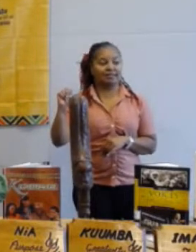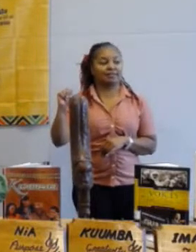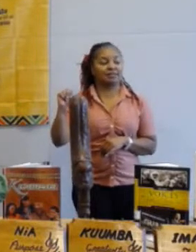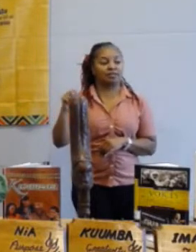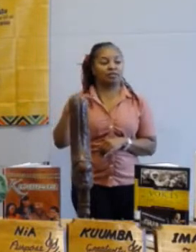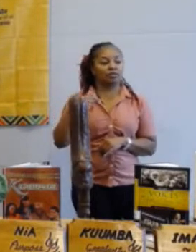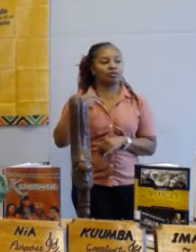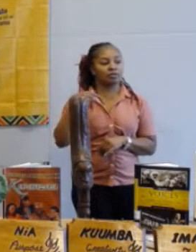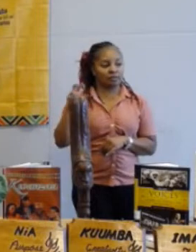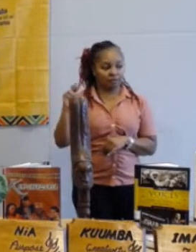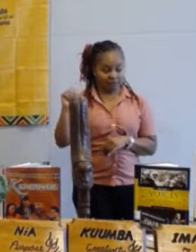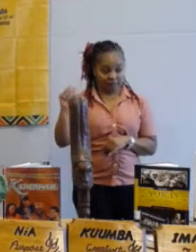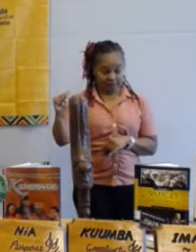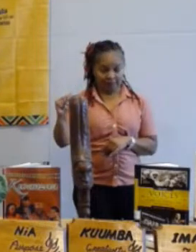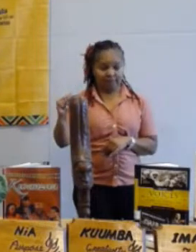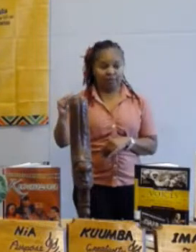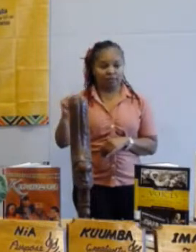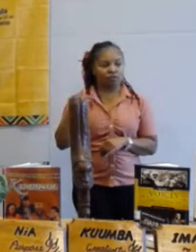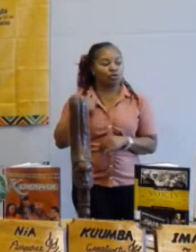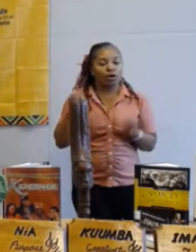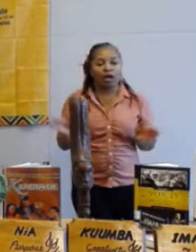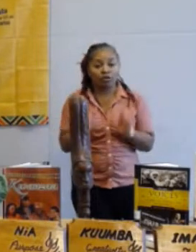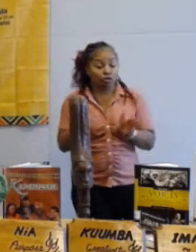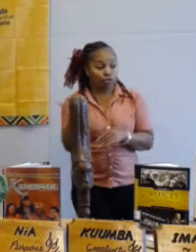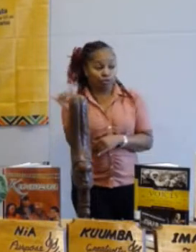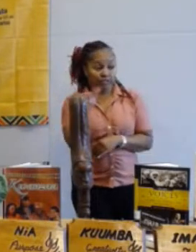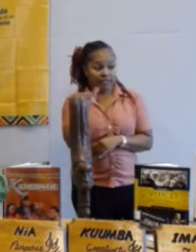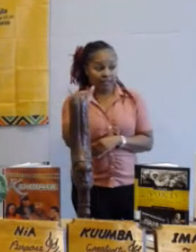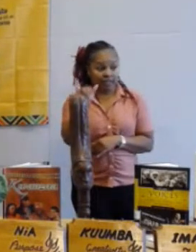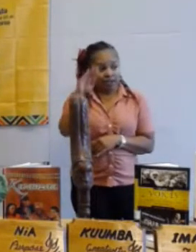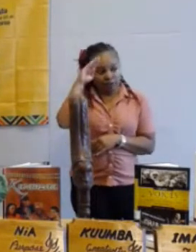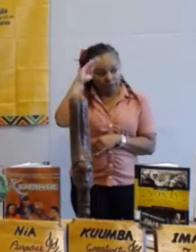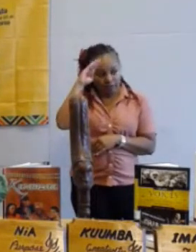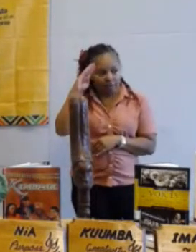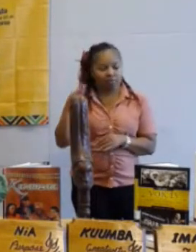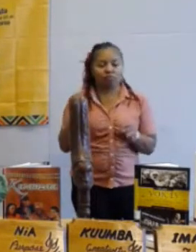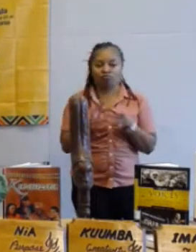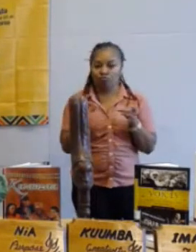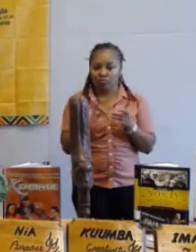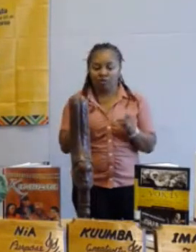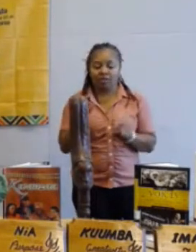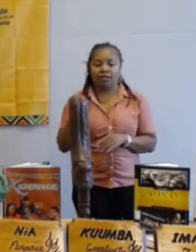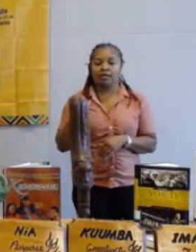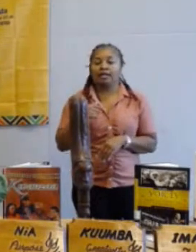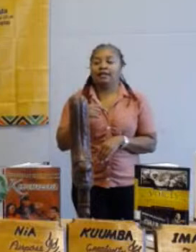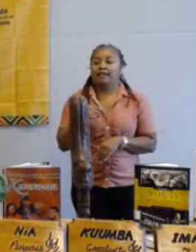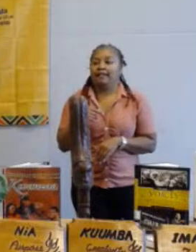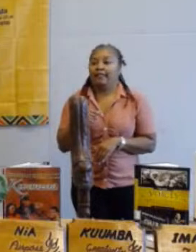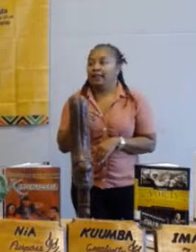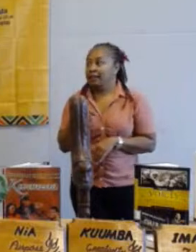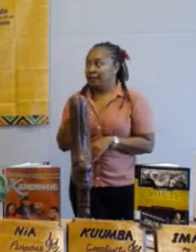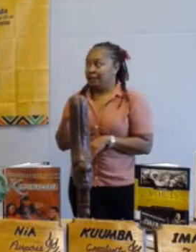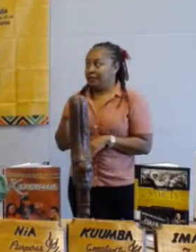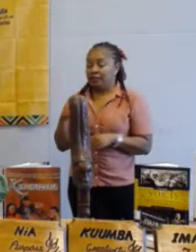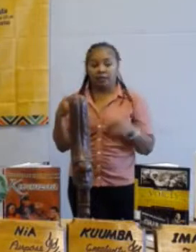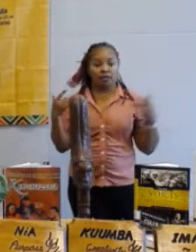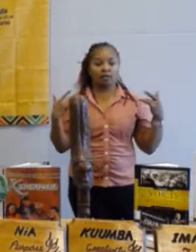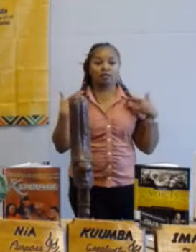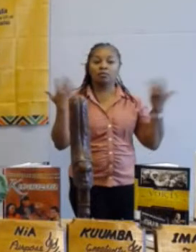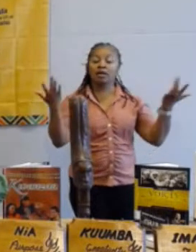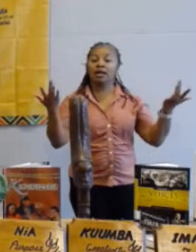home. So back again, everyone, hello. Habari Gani. Habari